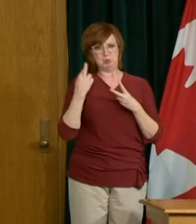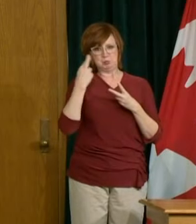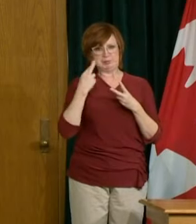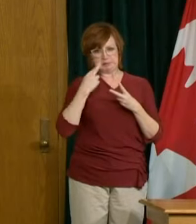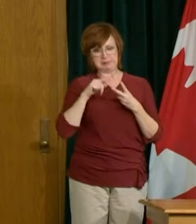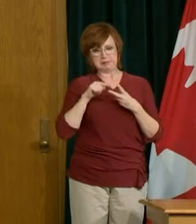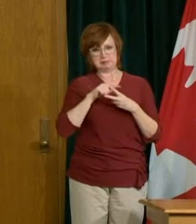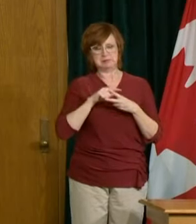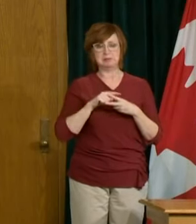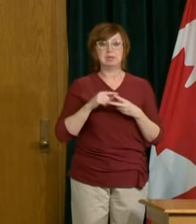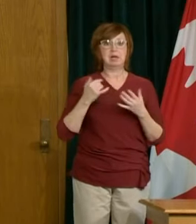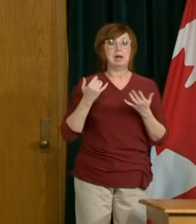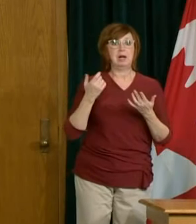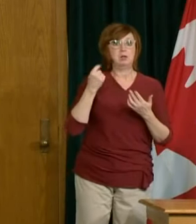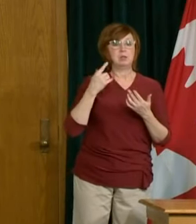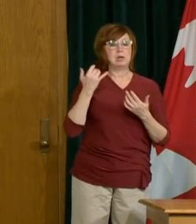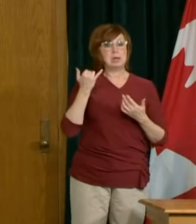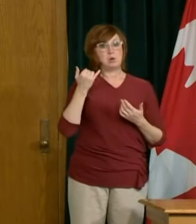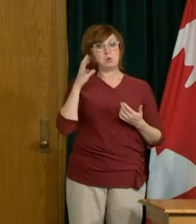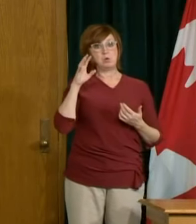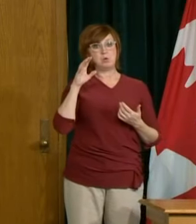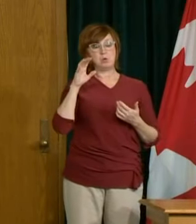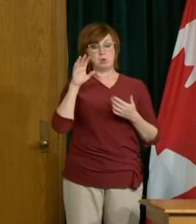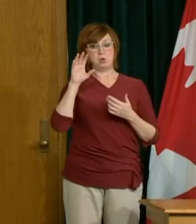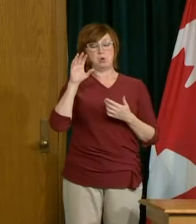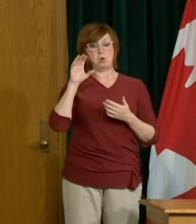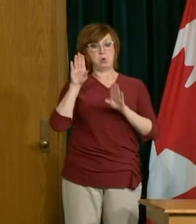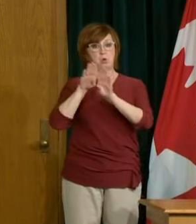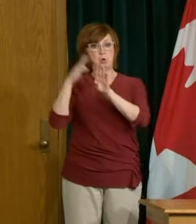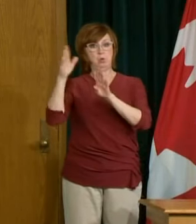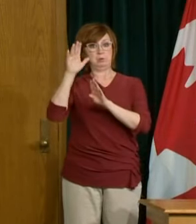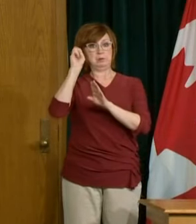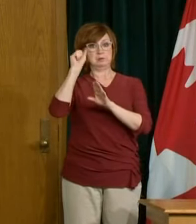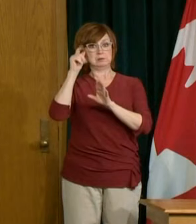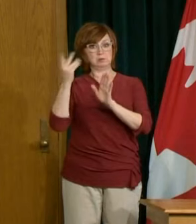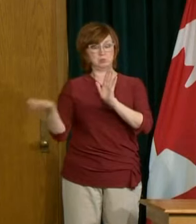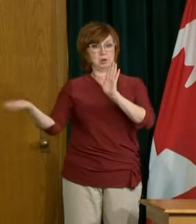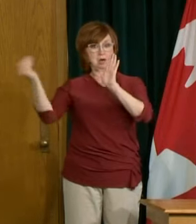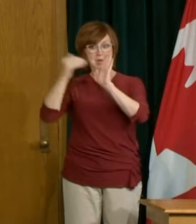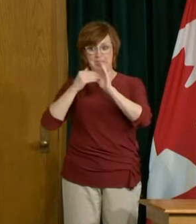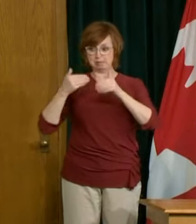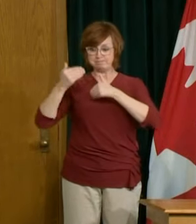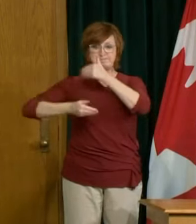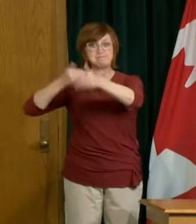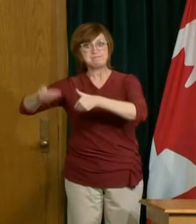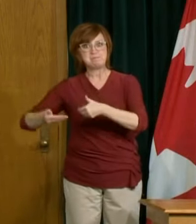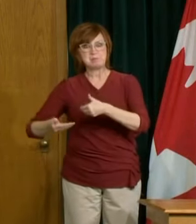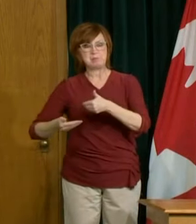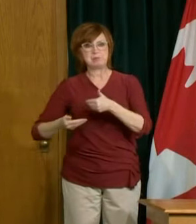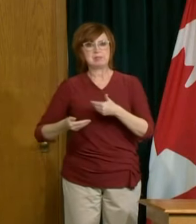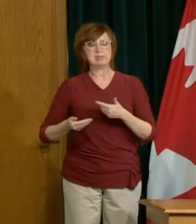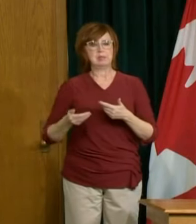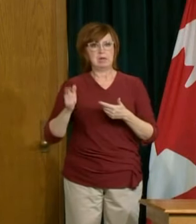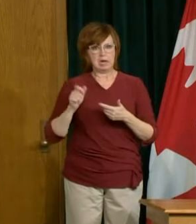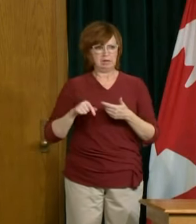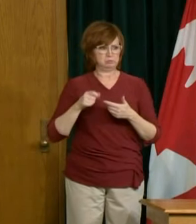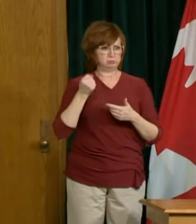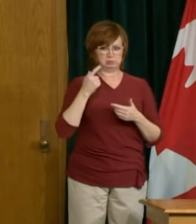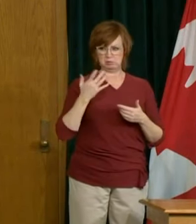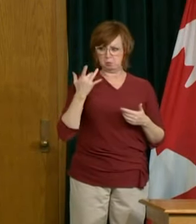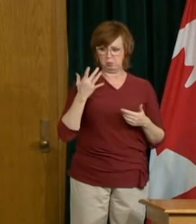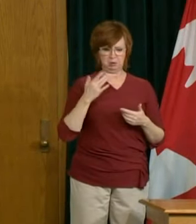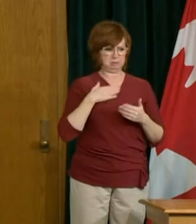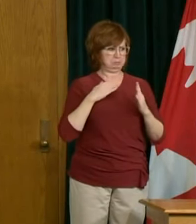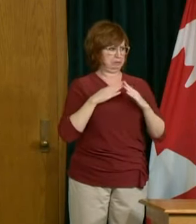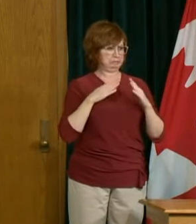community outbreak, it may also require for some of those phases to either be delayed or to be